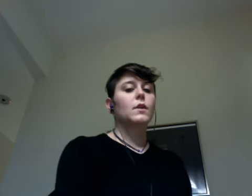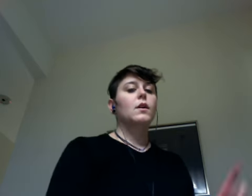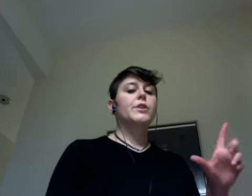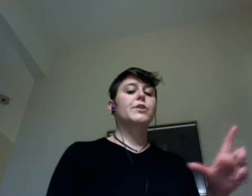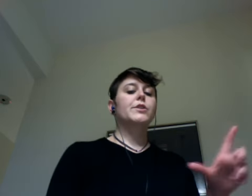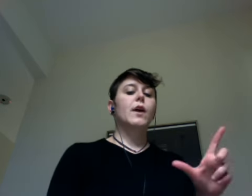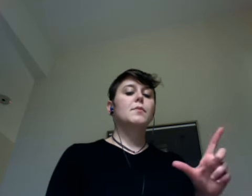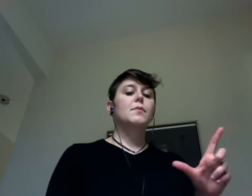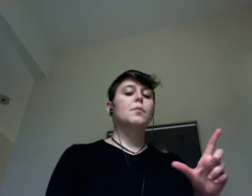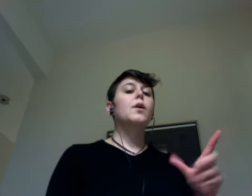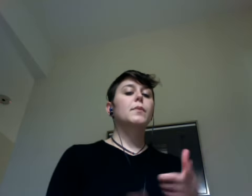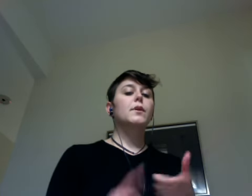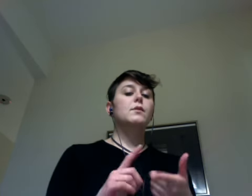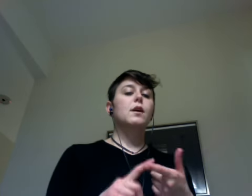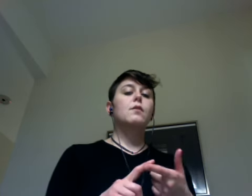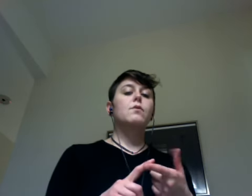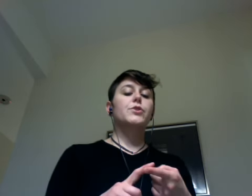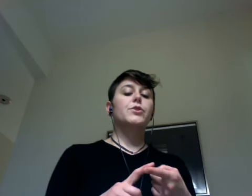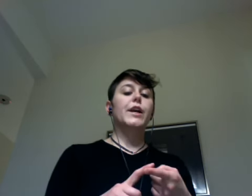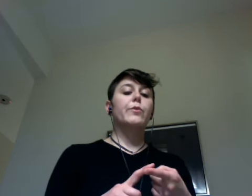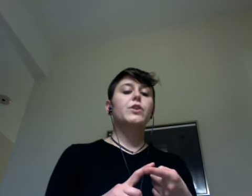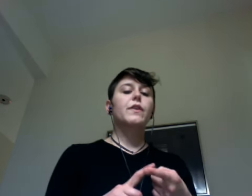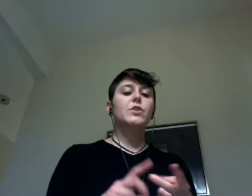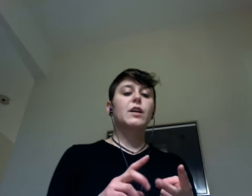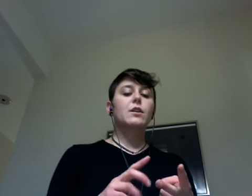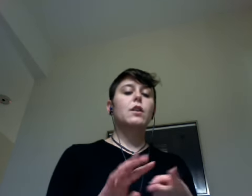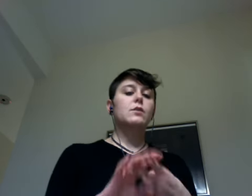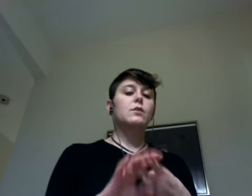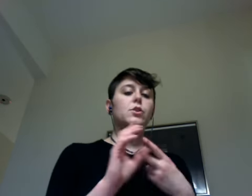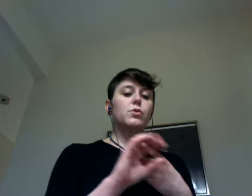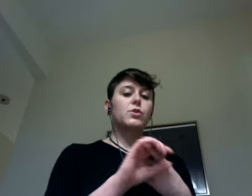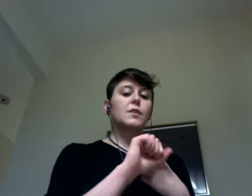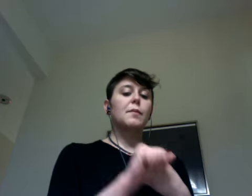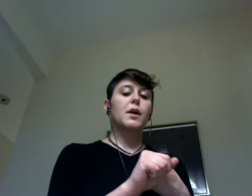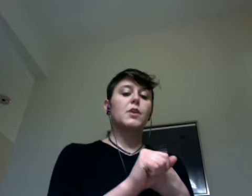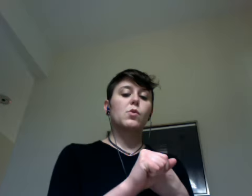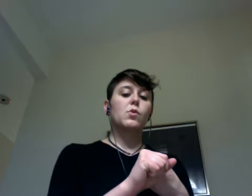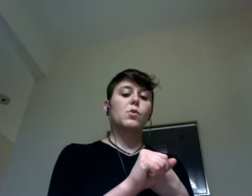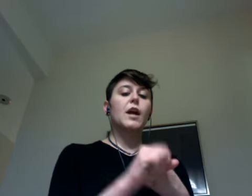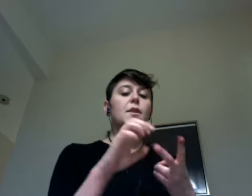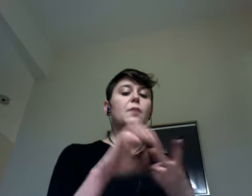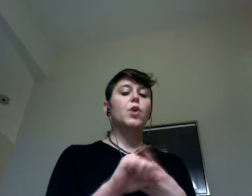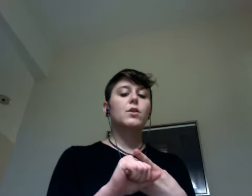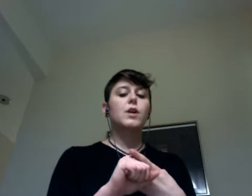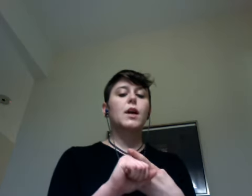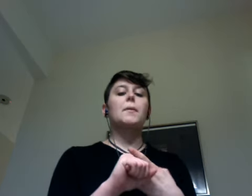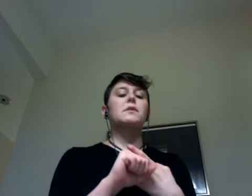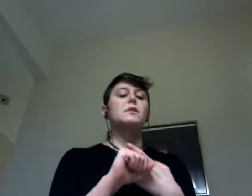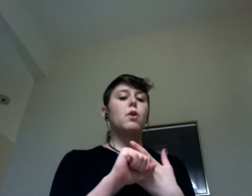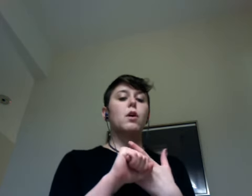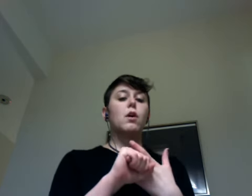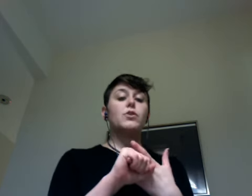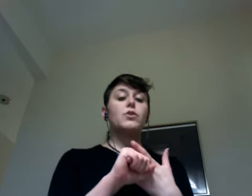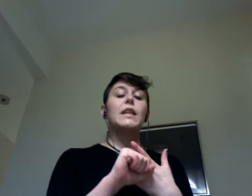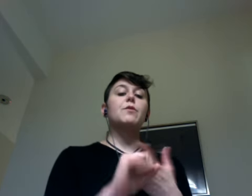She describes the purpose of the shaker room, which I think she actually lists too. She says, my bugs will grow overnight, but then we're also talking about the small culture thing that we've been